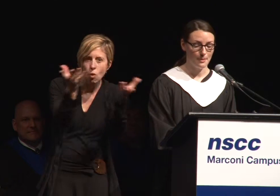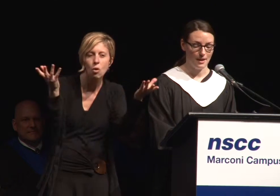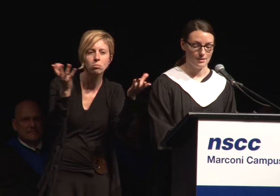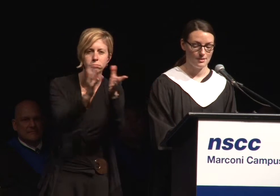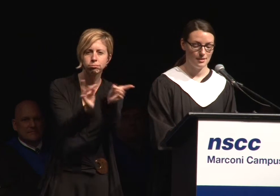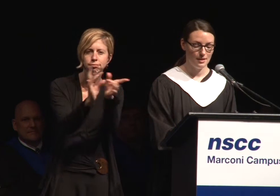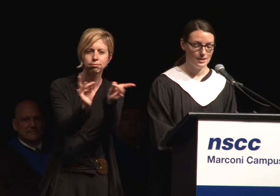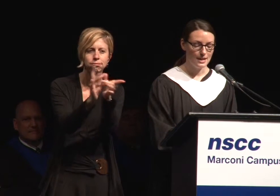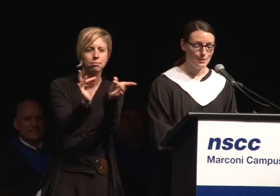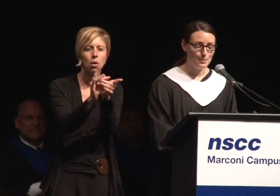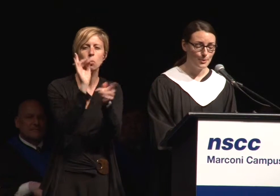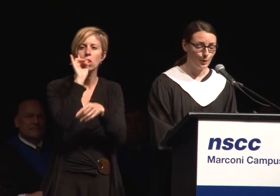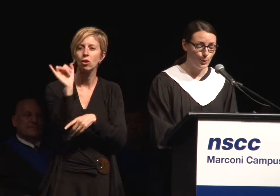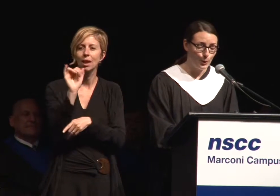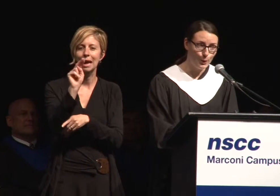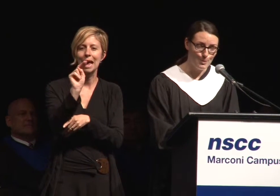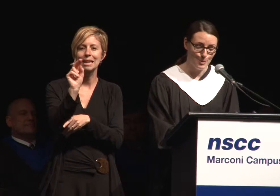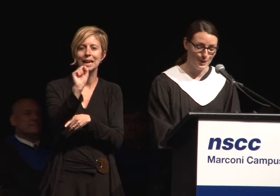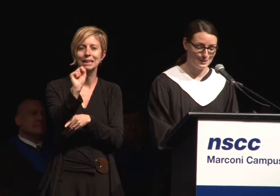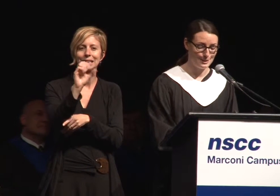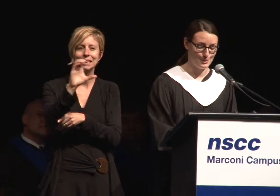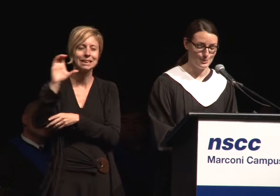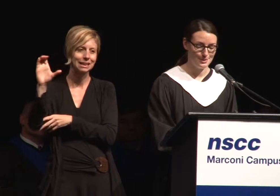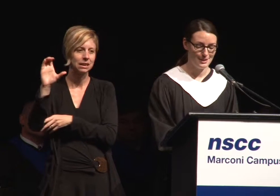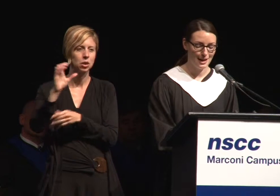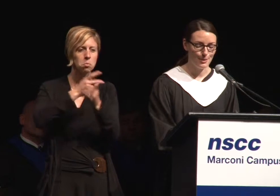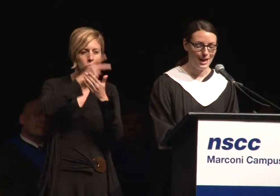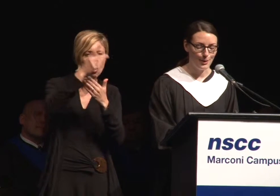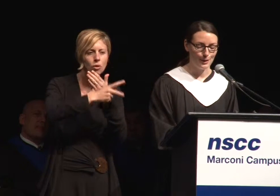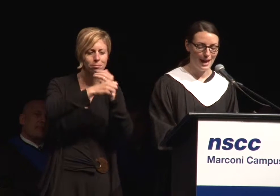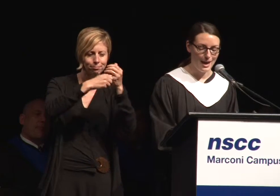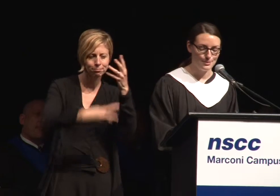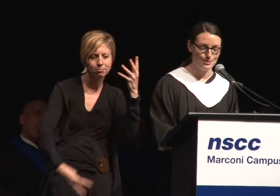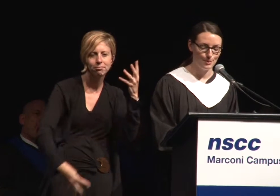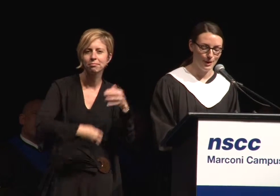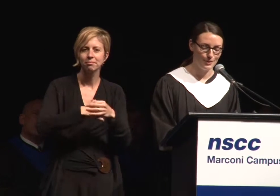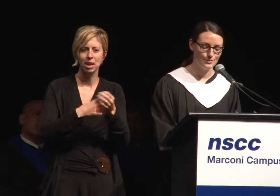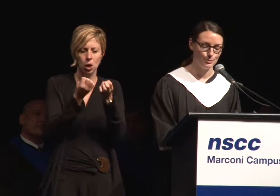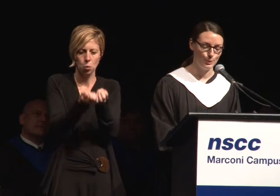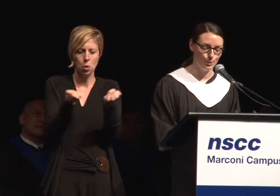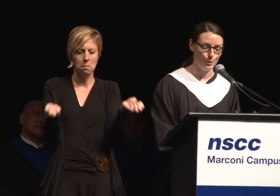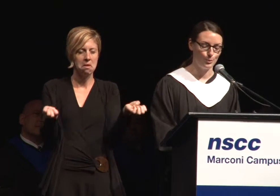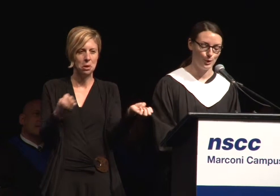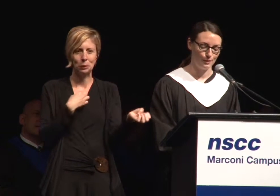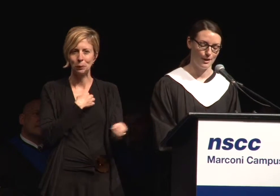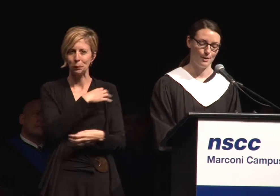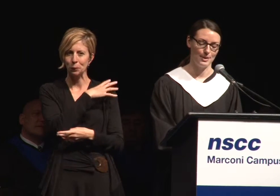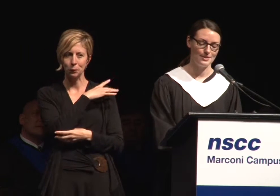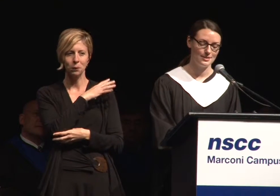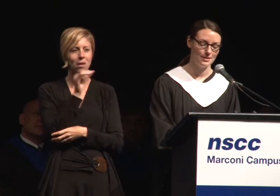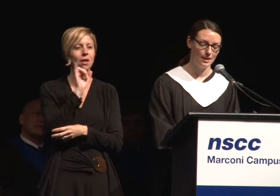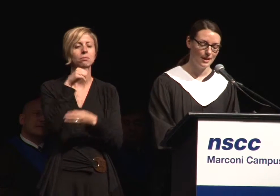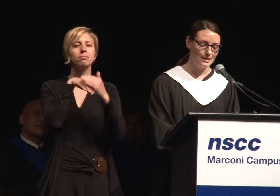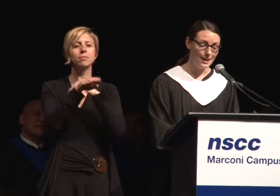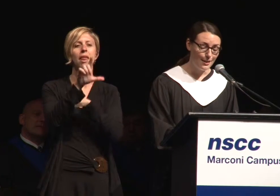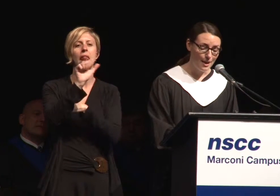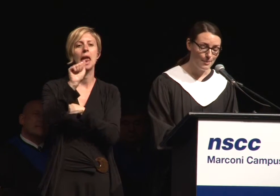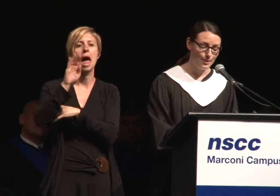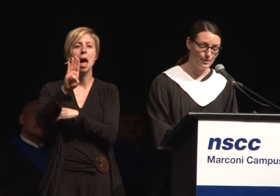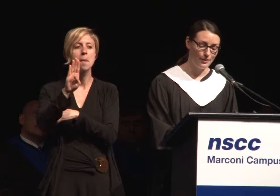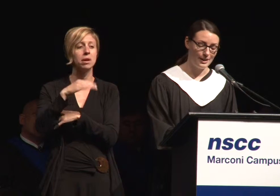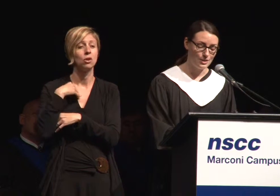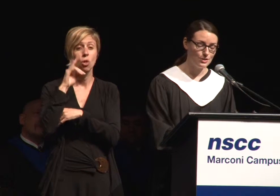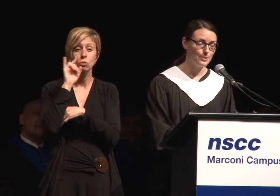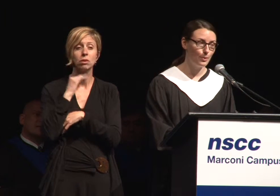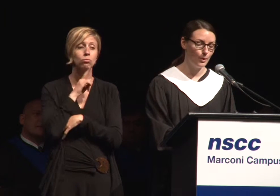industry demand. Tell them about the cool equipment we get to use and about how our labs prepare us for real-world work environments. Tell them